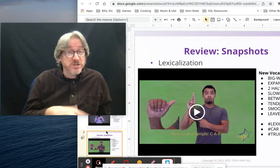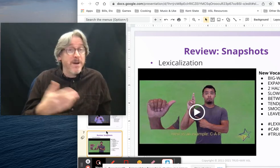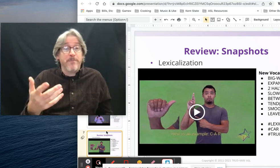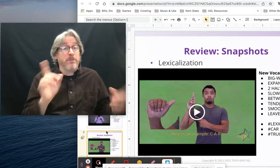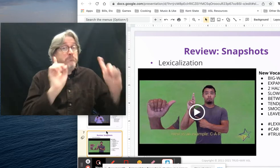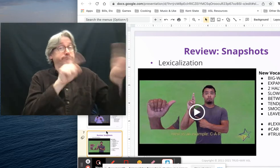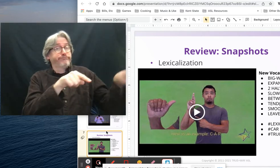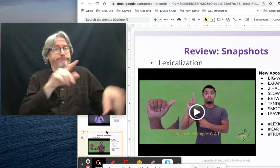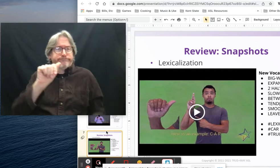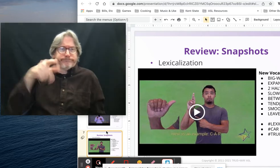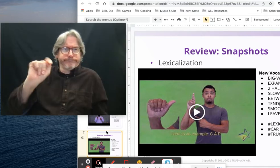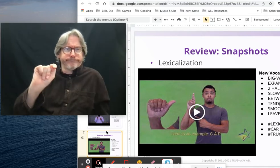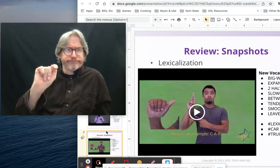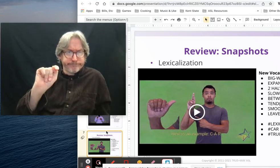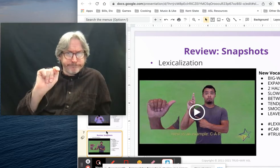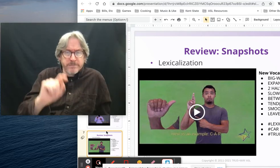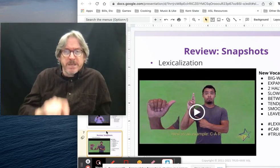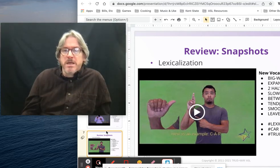I went to my apartment.